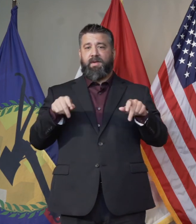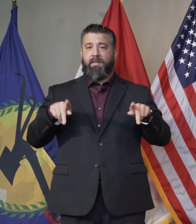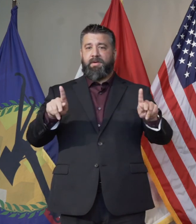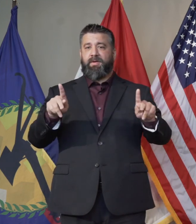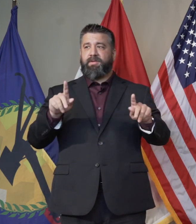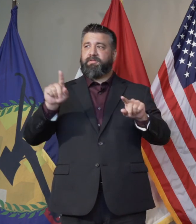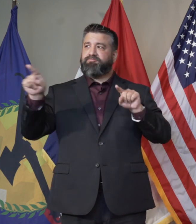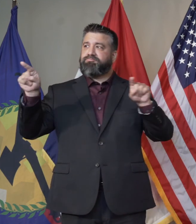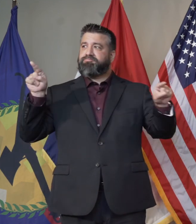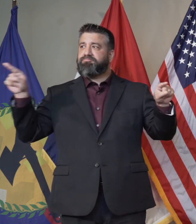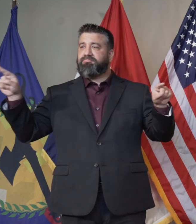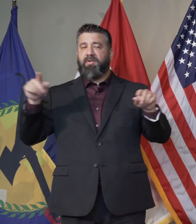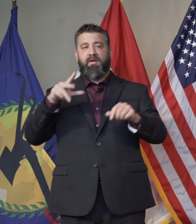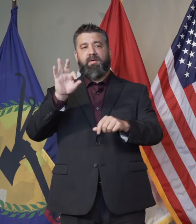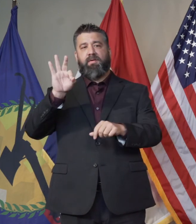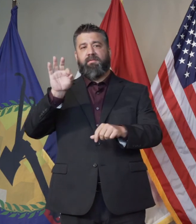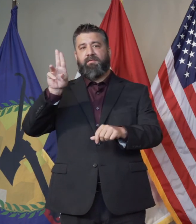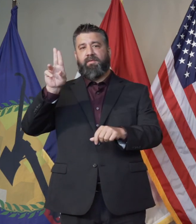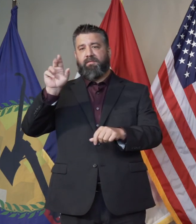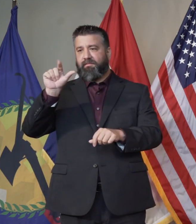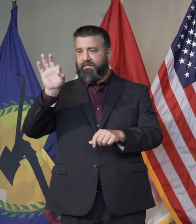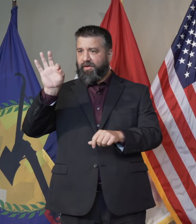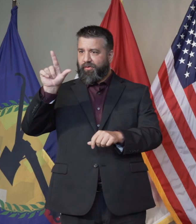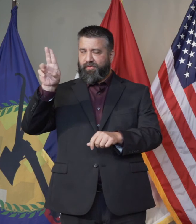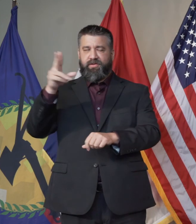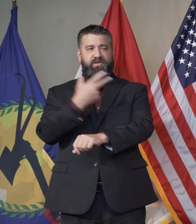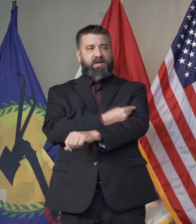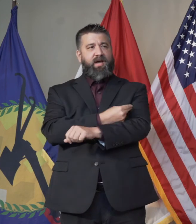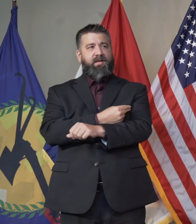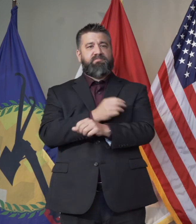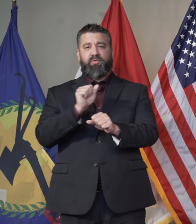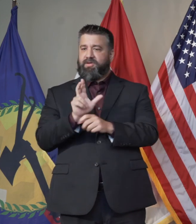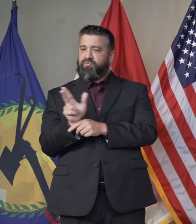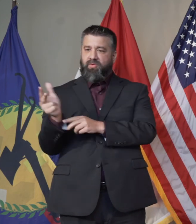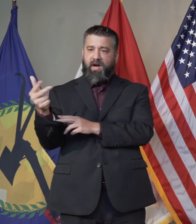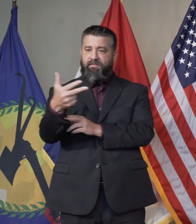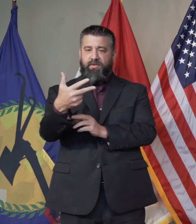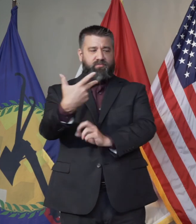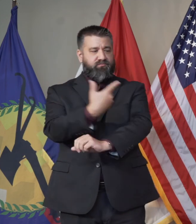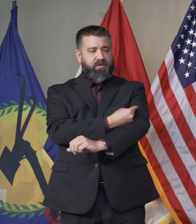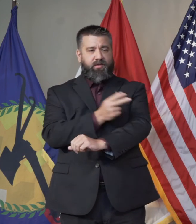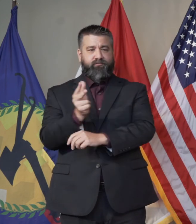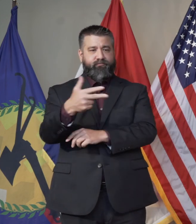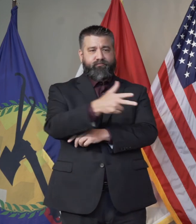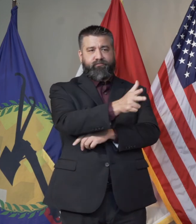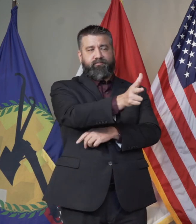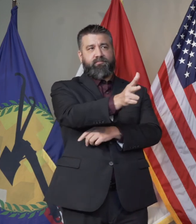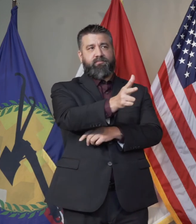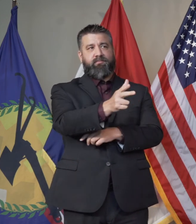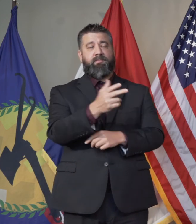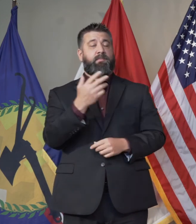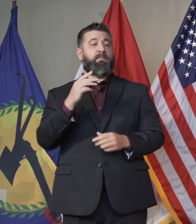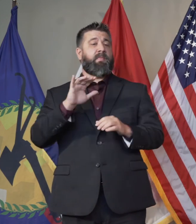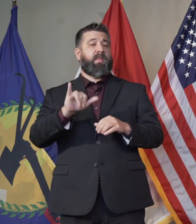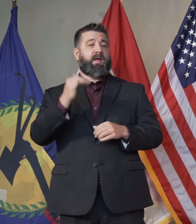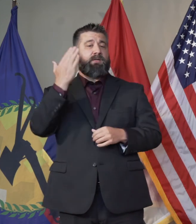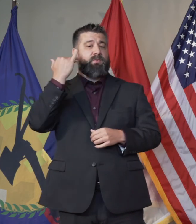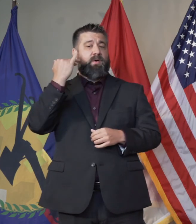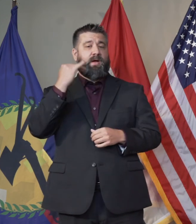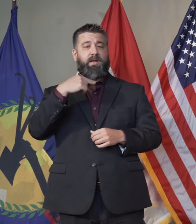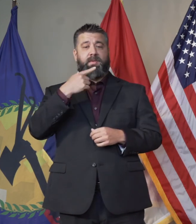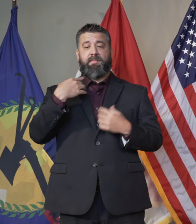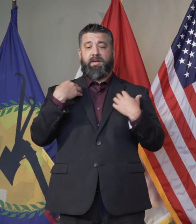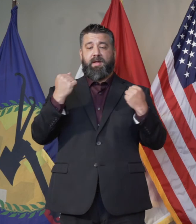opportunities to get your flu shots, drive-through opportunities, and everyone can check with their employer. But that's why the Public Health Department has